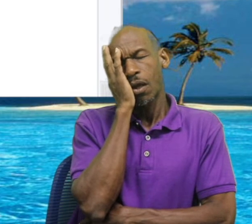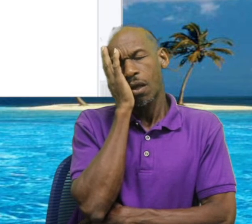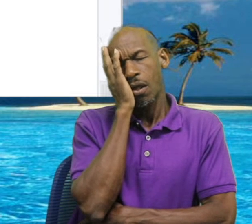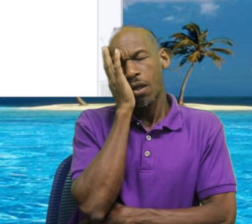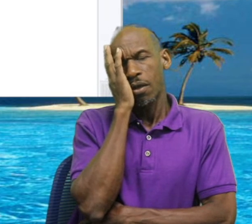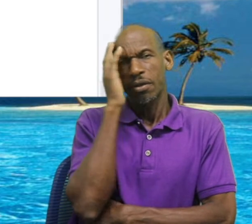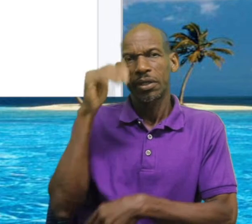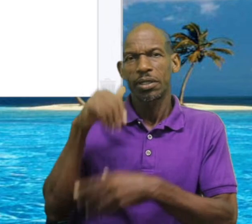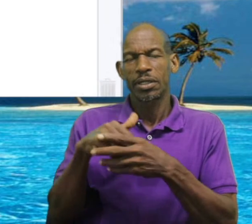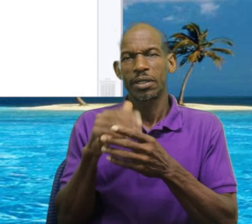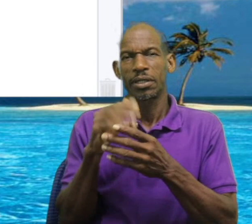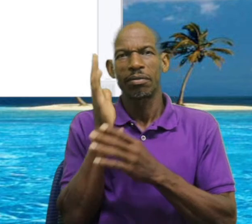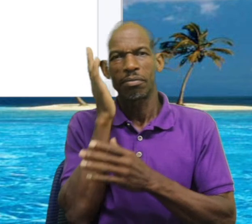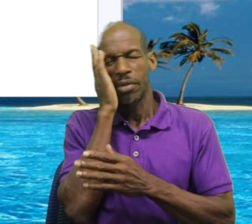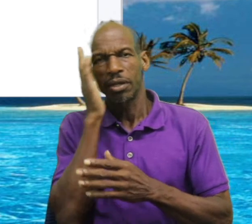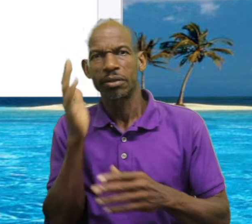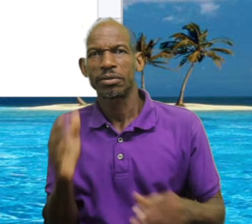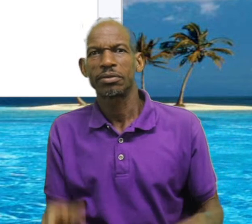in the bed.